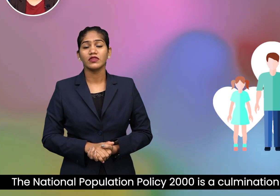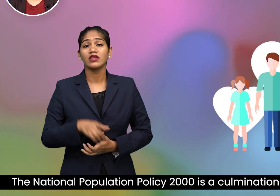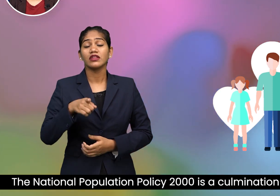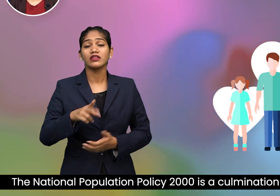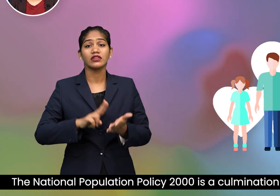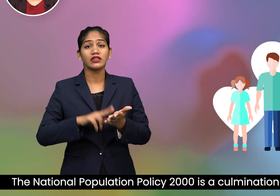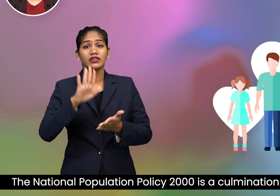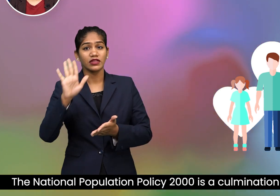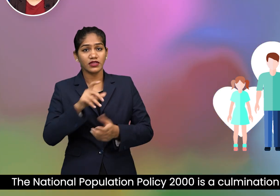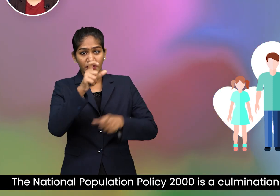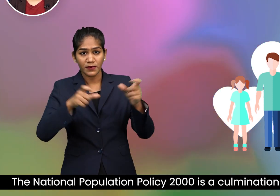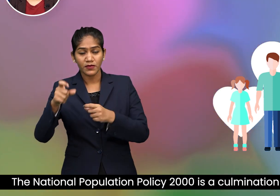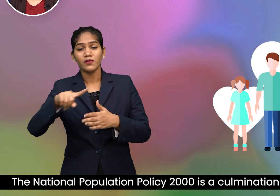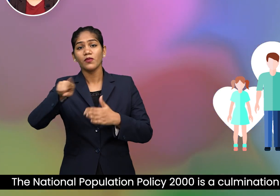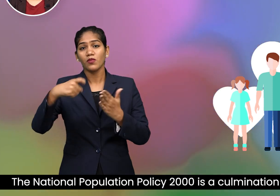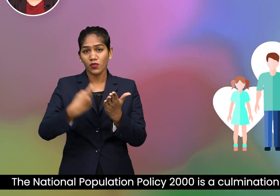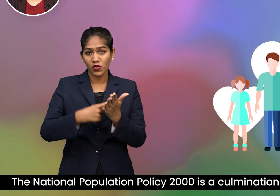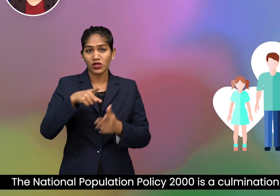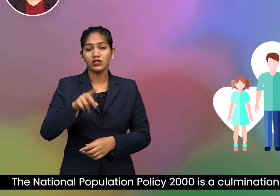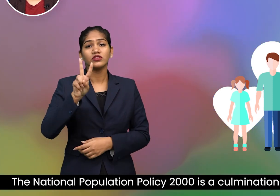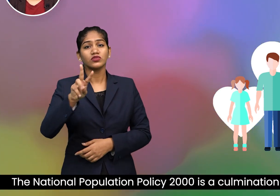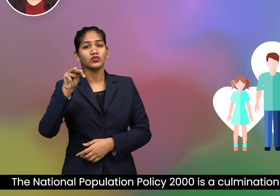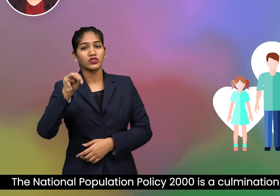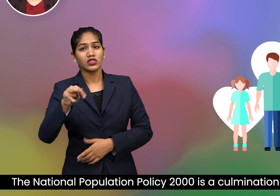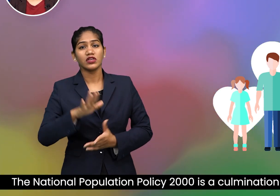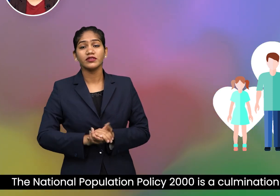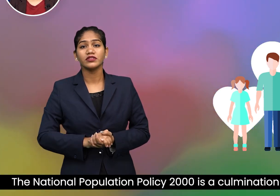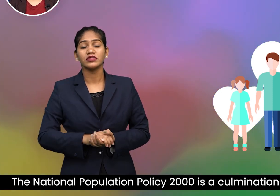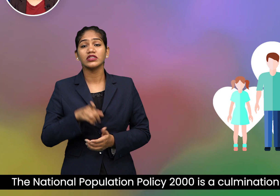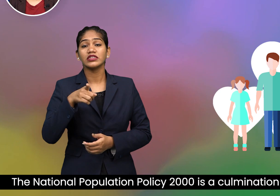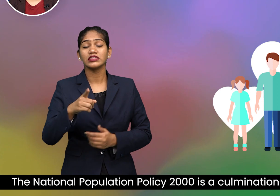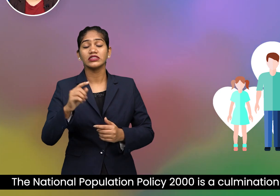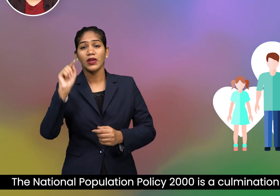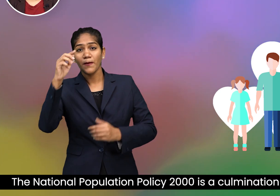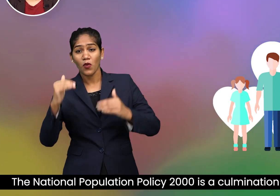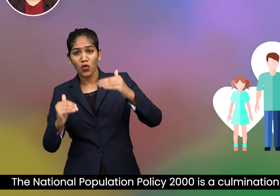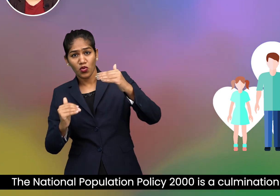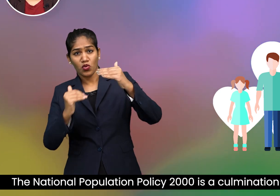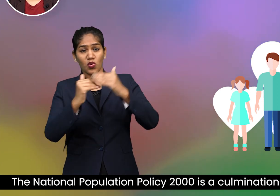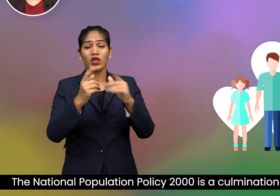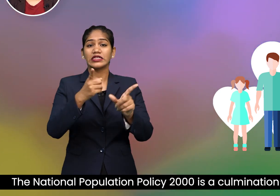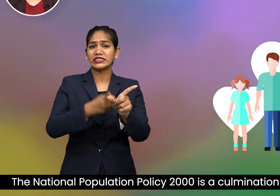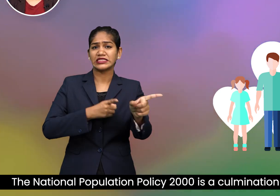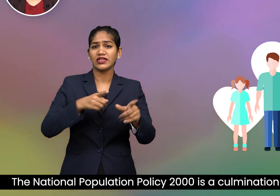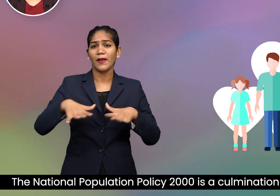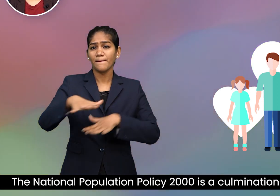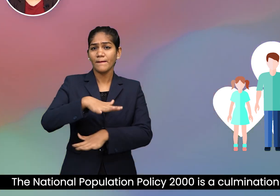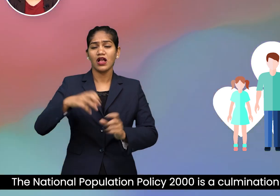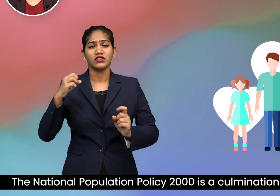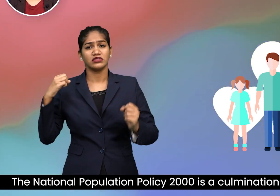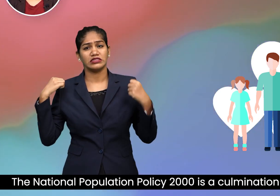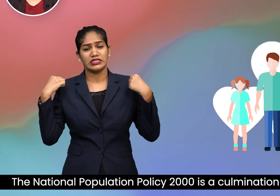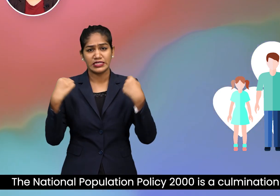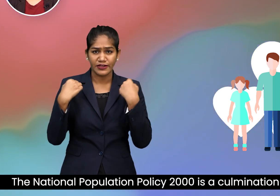The National Population Policy 2000 is a culmination of years of planned